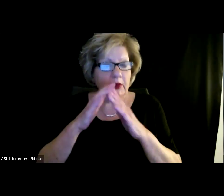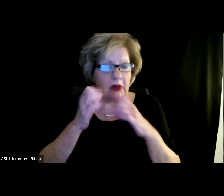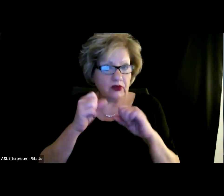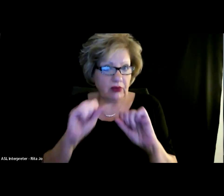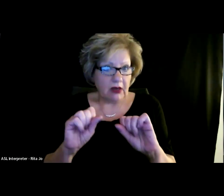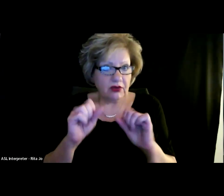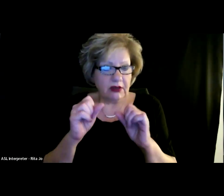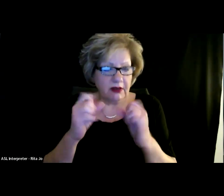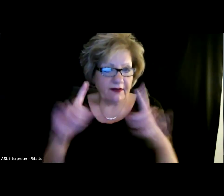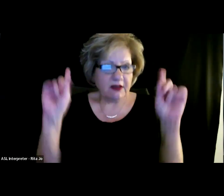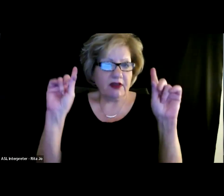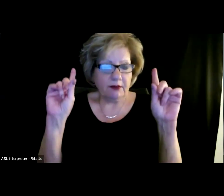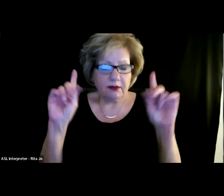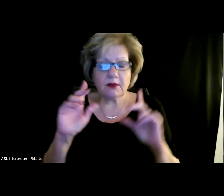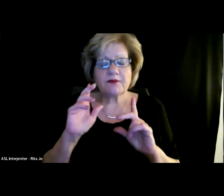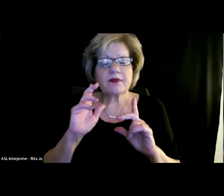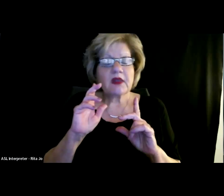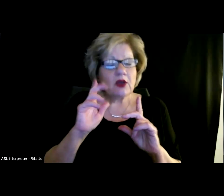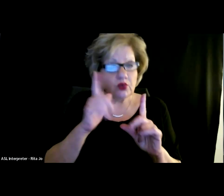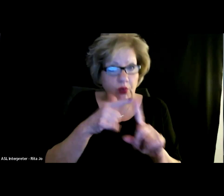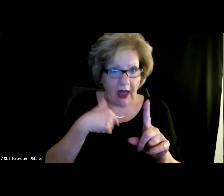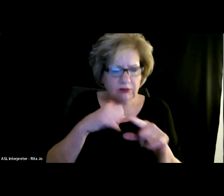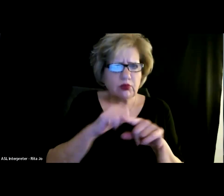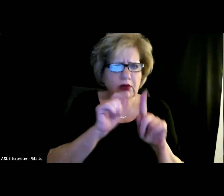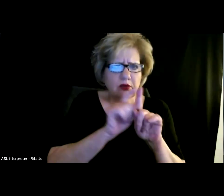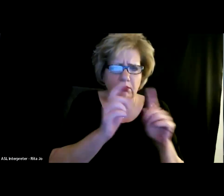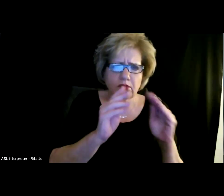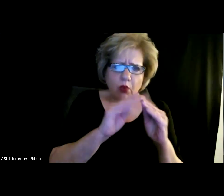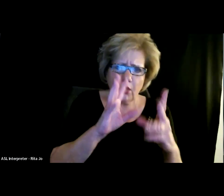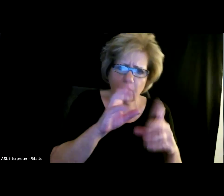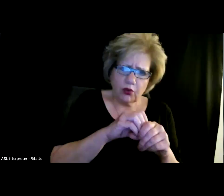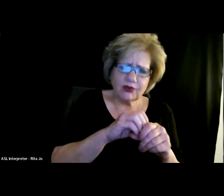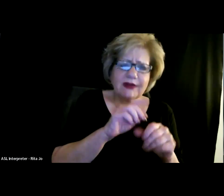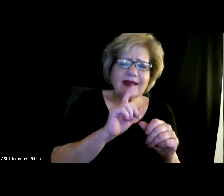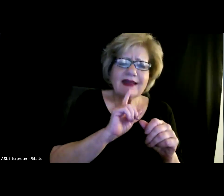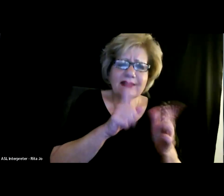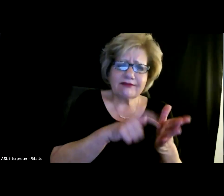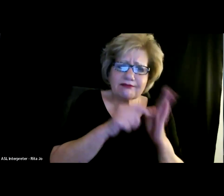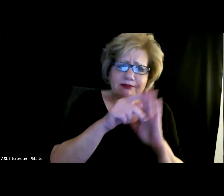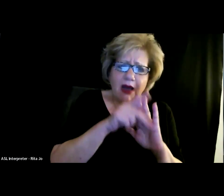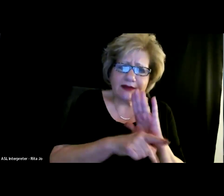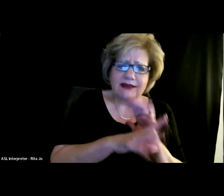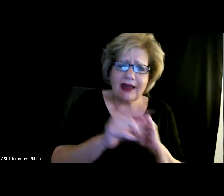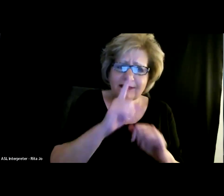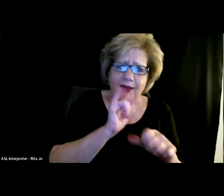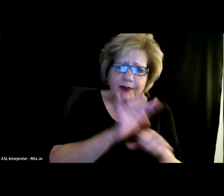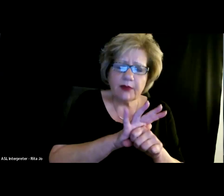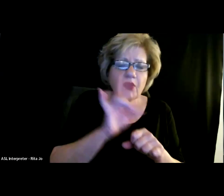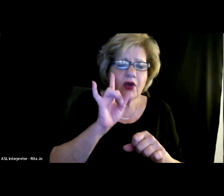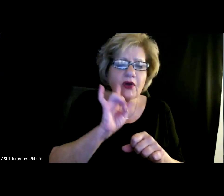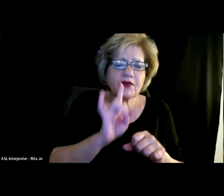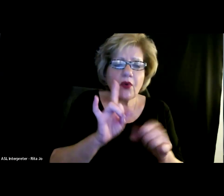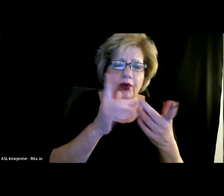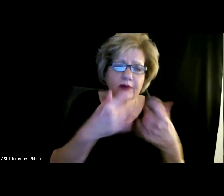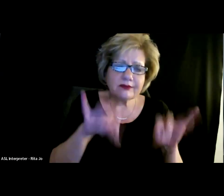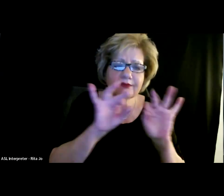clear that making apprenticeship programs more inclusive is not just a matter of policy, but of commitment to creating real, tangible opportunities for